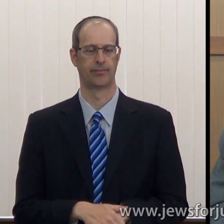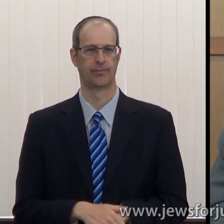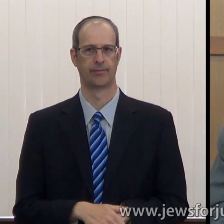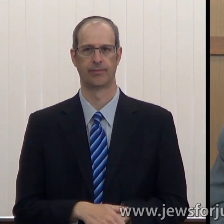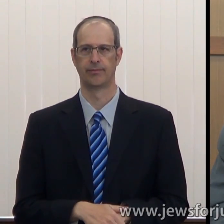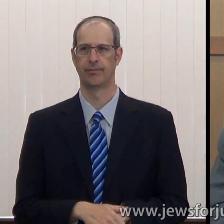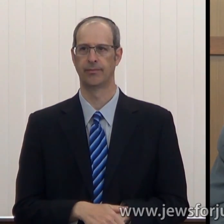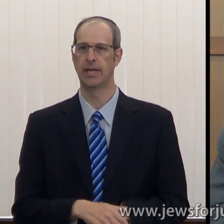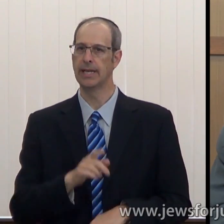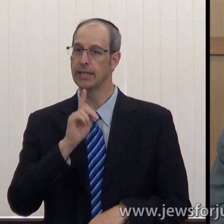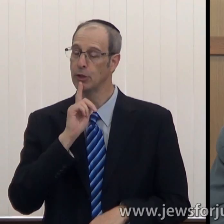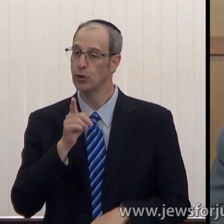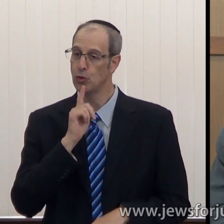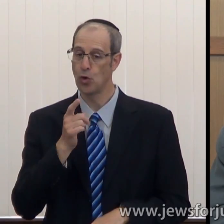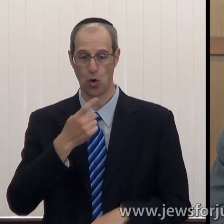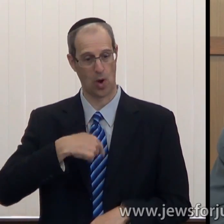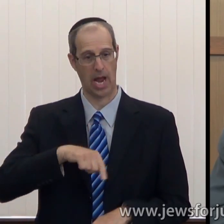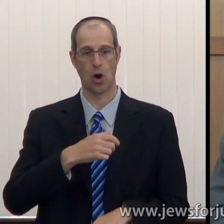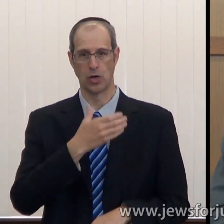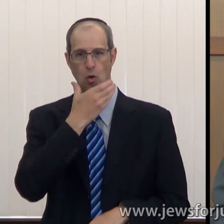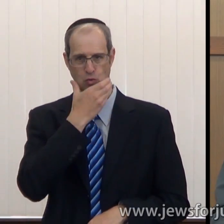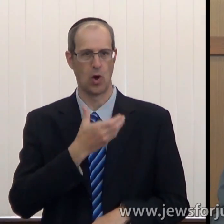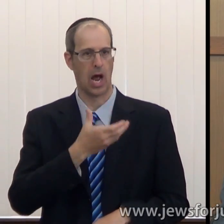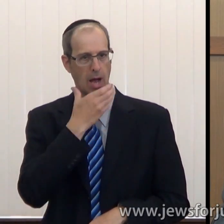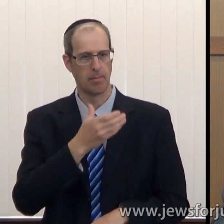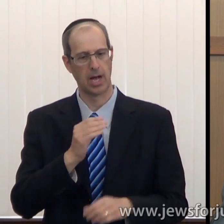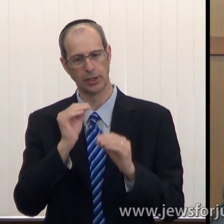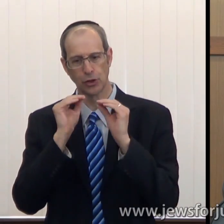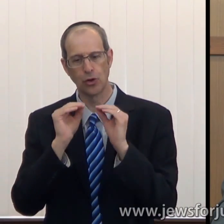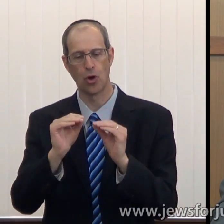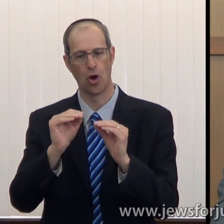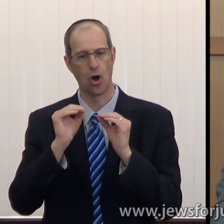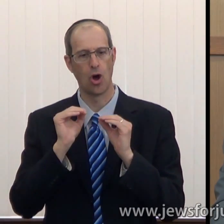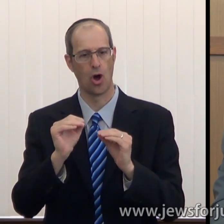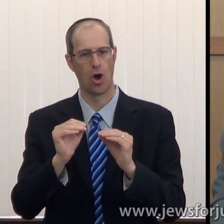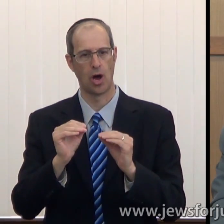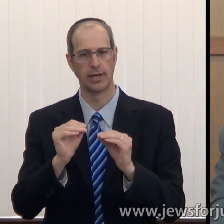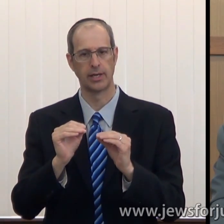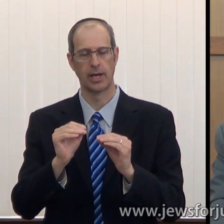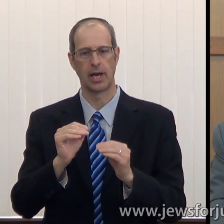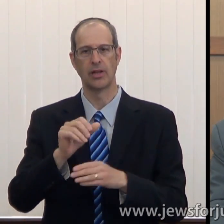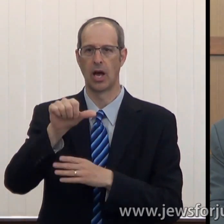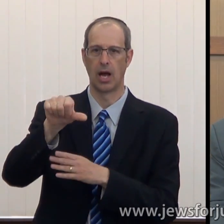And it's true that our rabbis taught in the Talmud